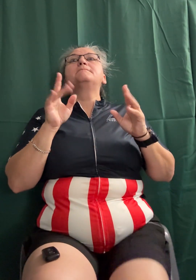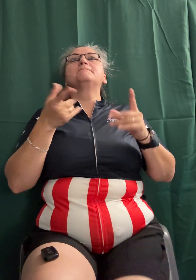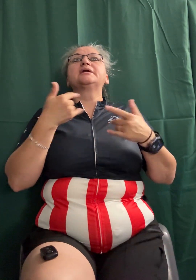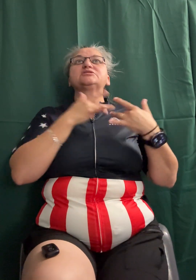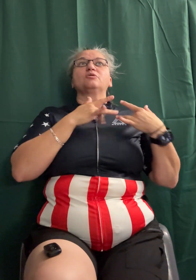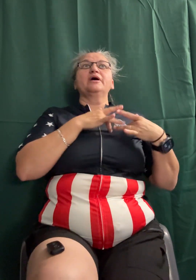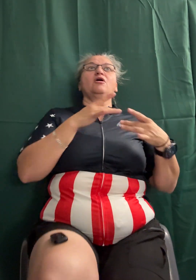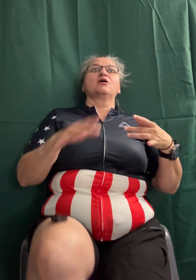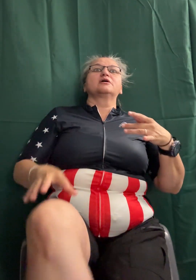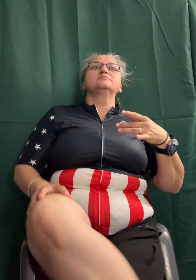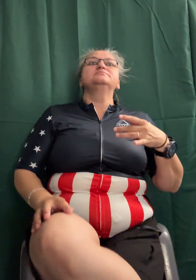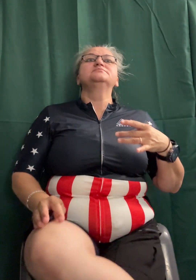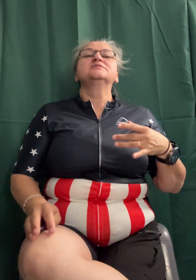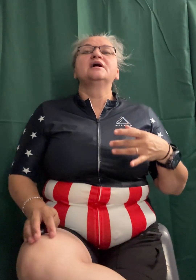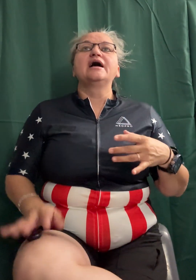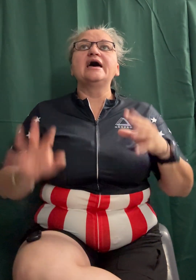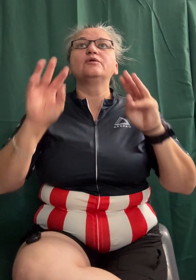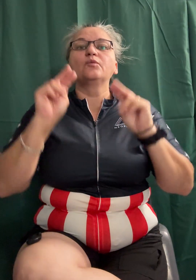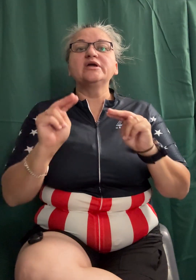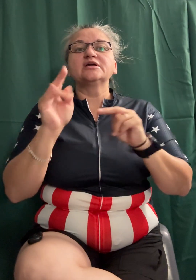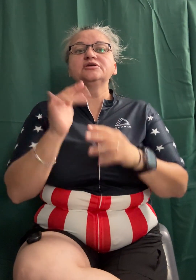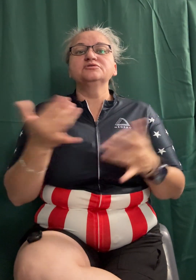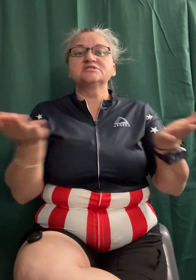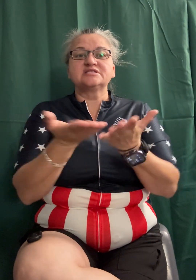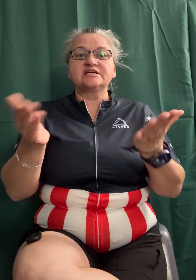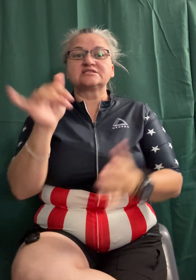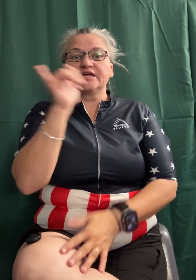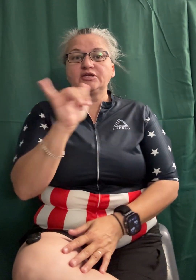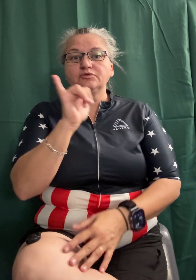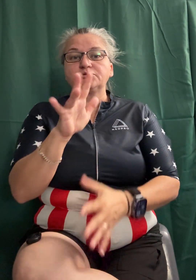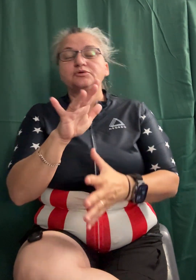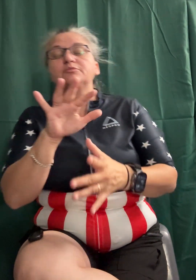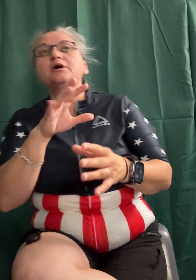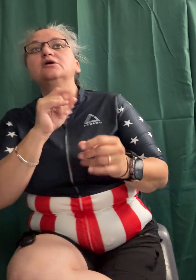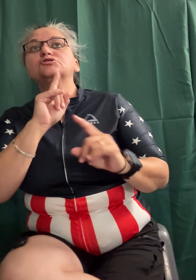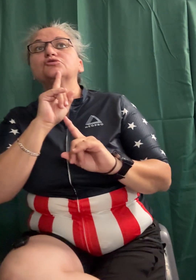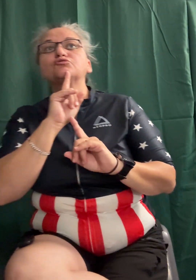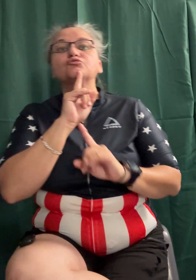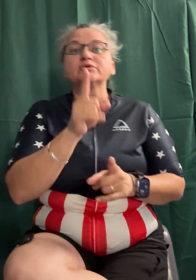but it's on my heart. And we can use things like YouTube to